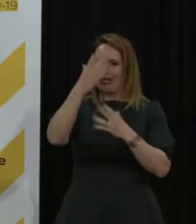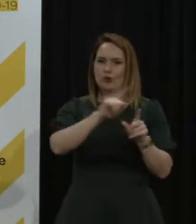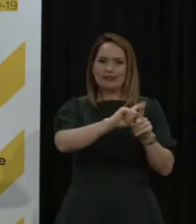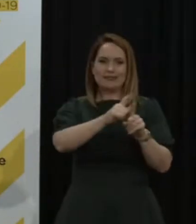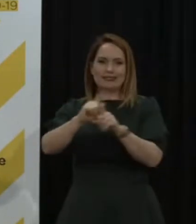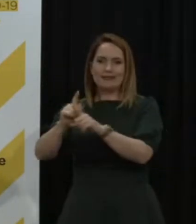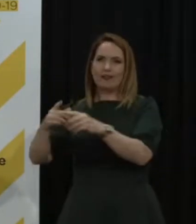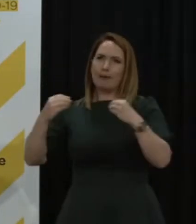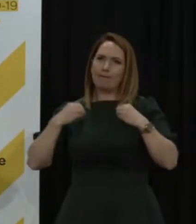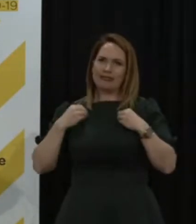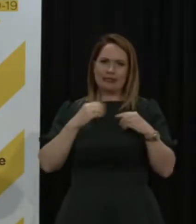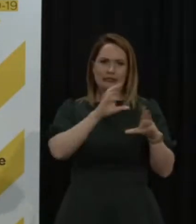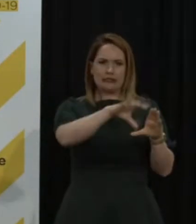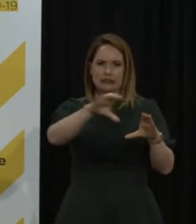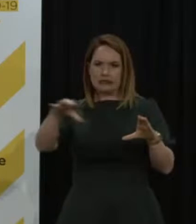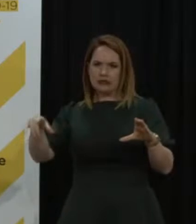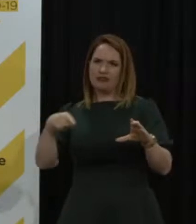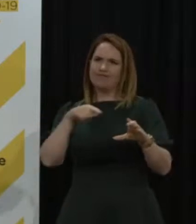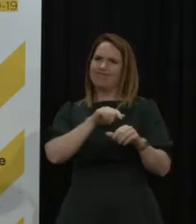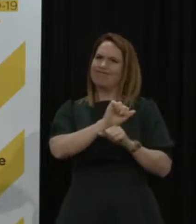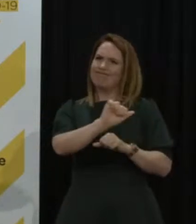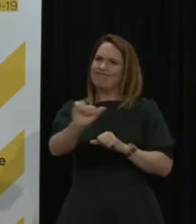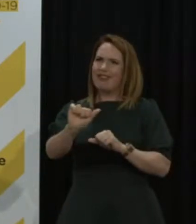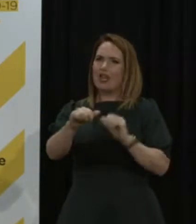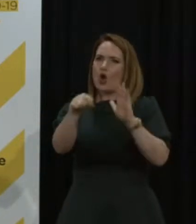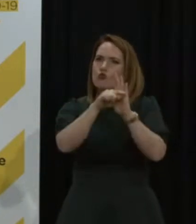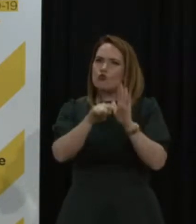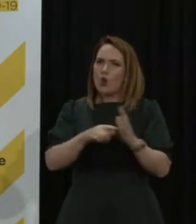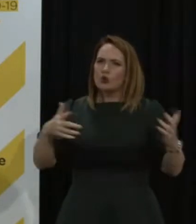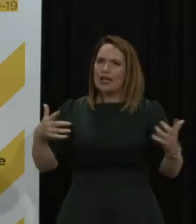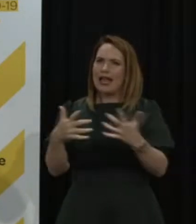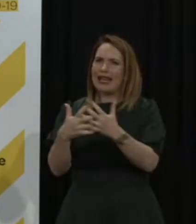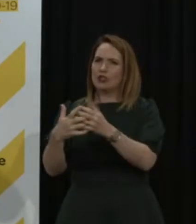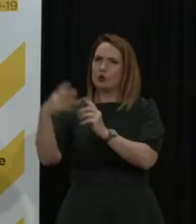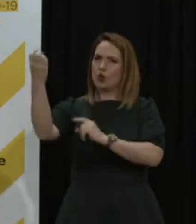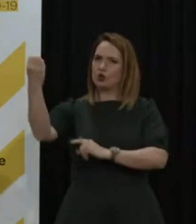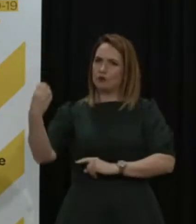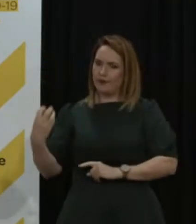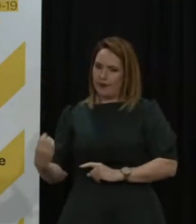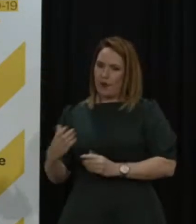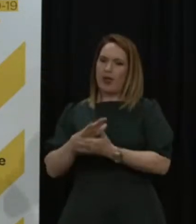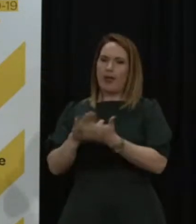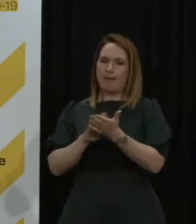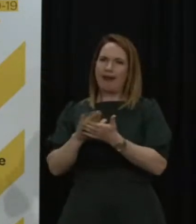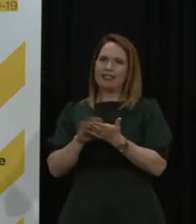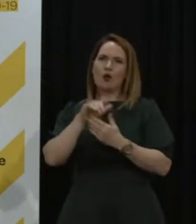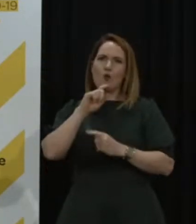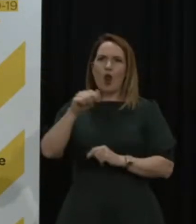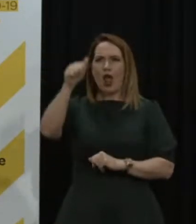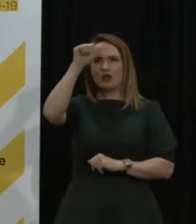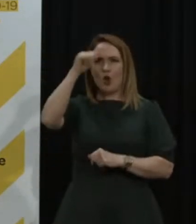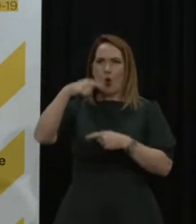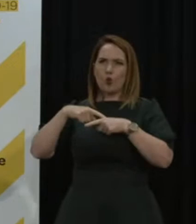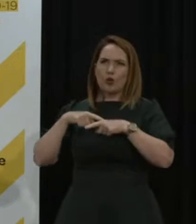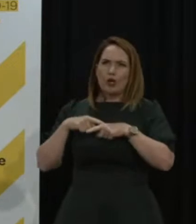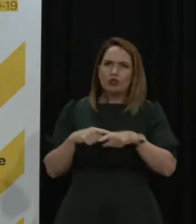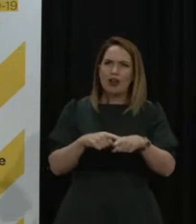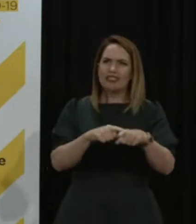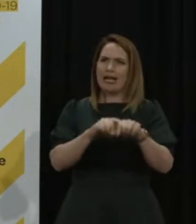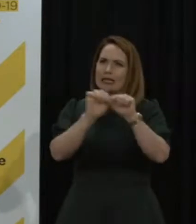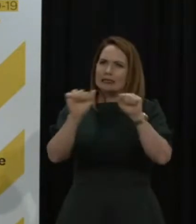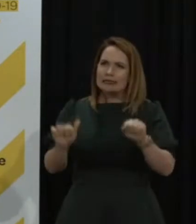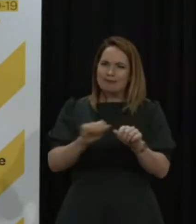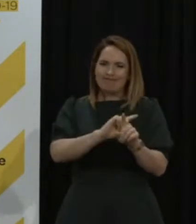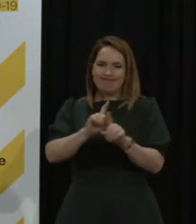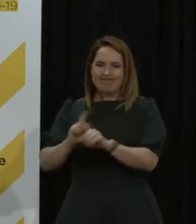the community. This will include greater levels of testing, more targeted contact tracing, how healthcare in the community will work, something that already there have